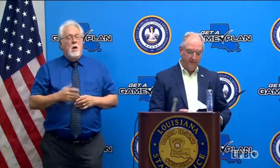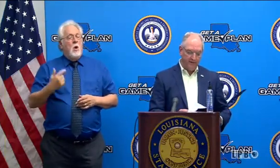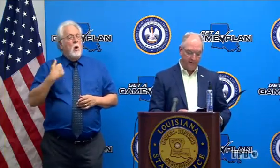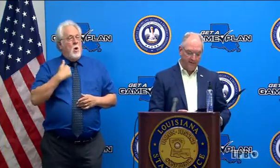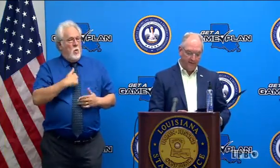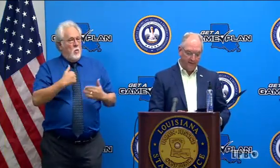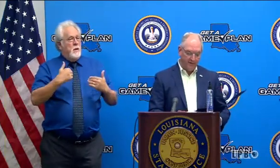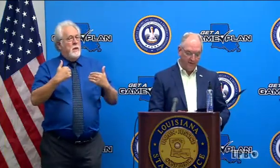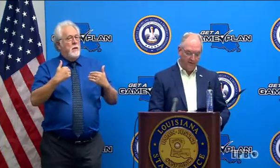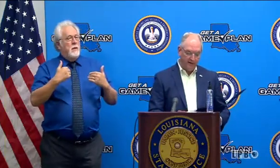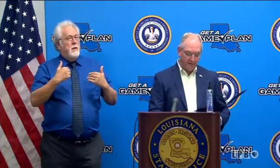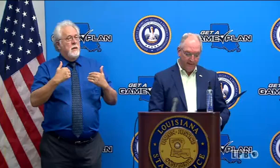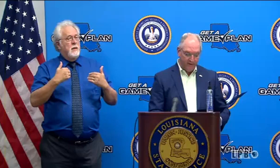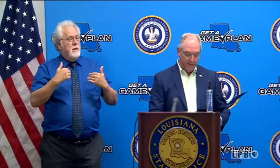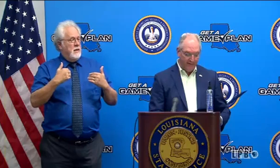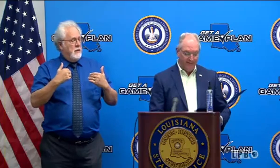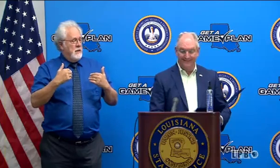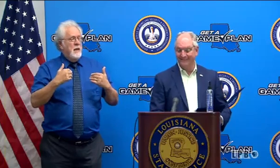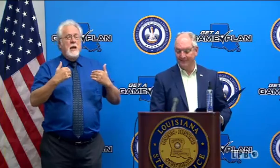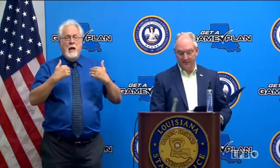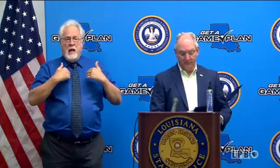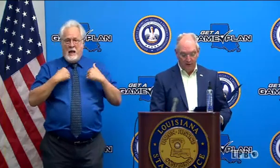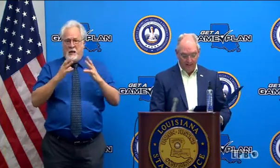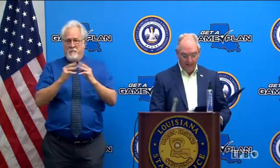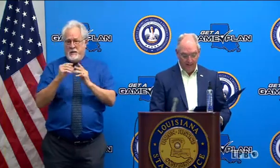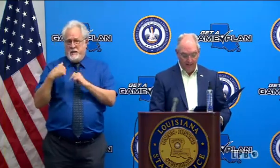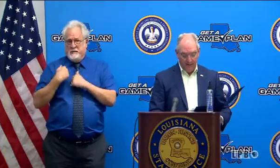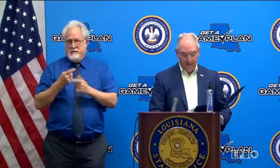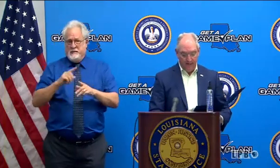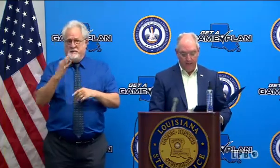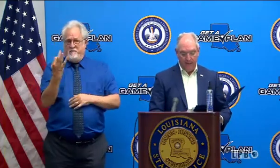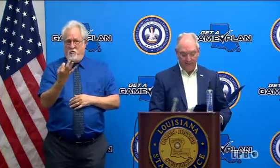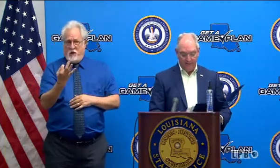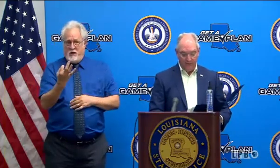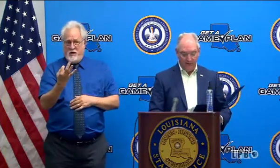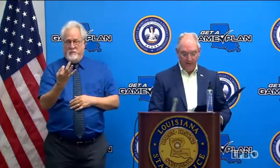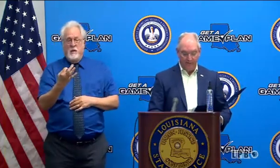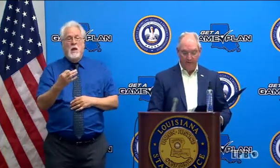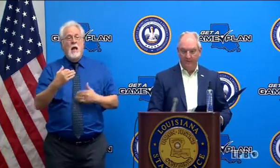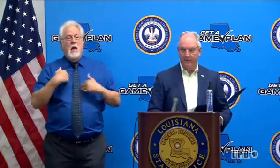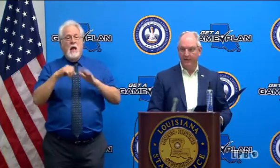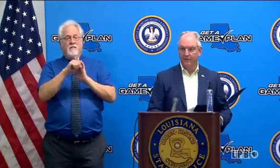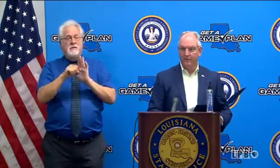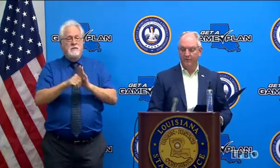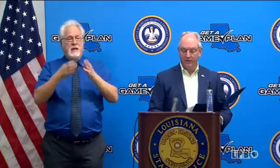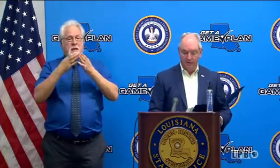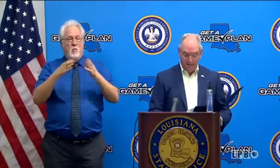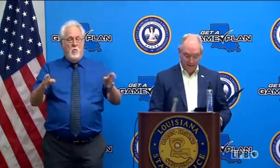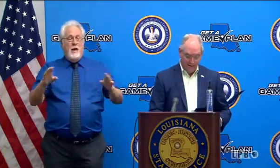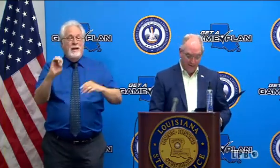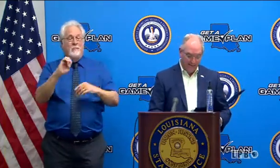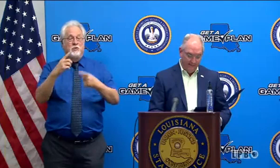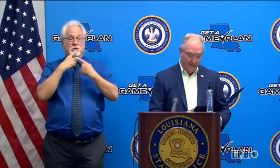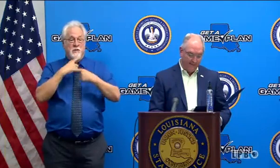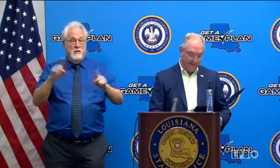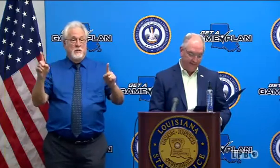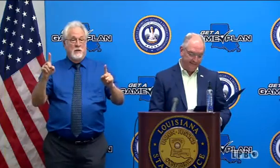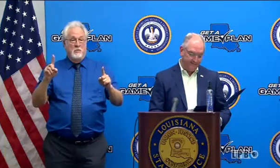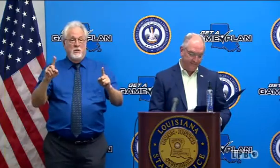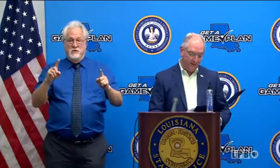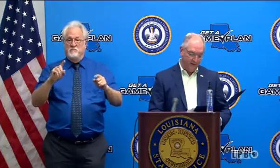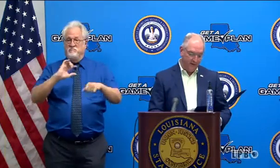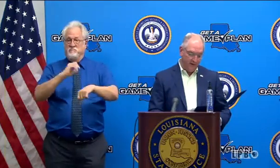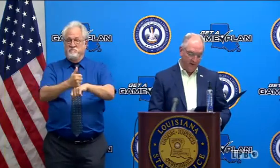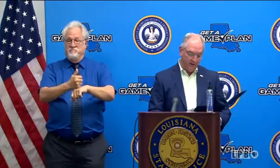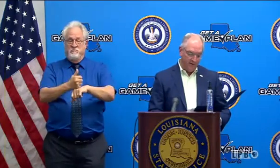We have conducted Unified Command Group meetings since Friday. We have a statewide emergency declaration in